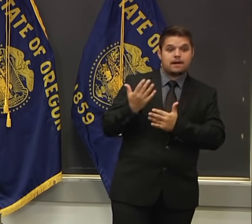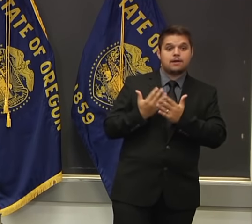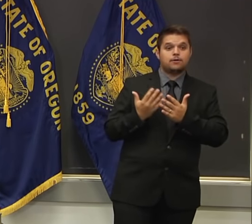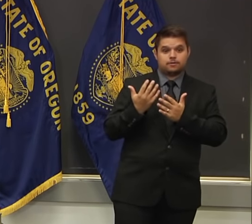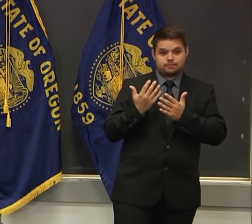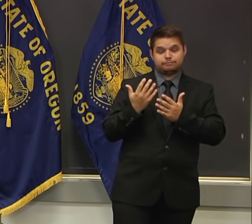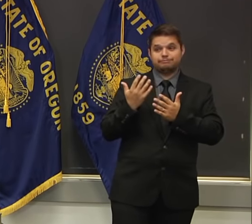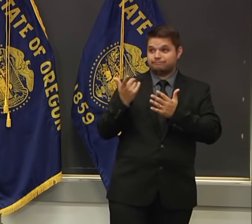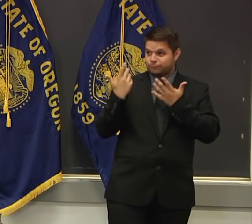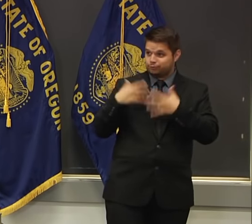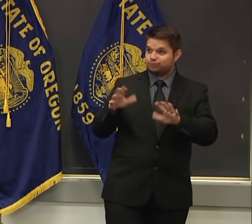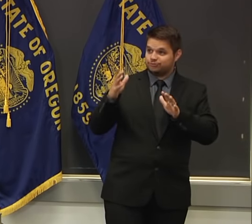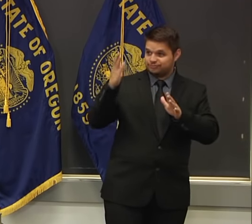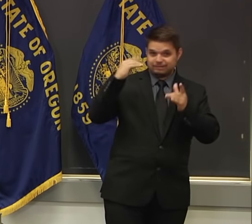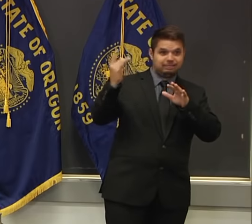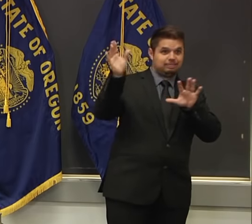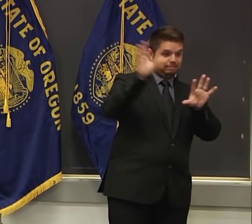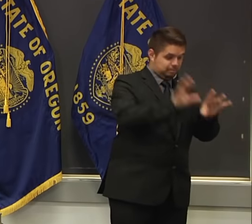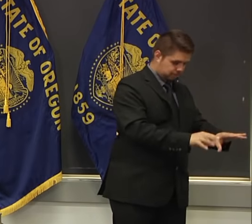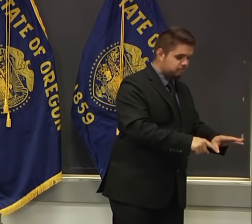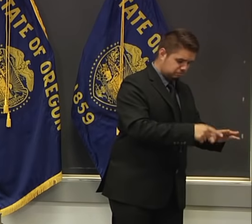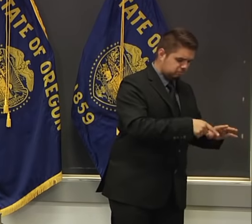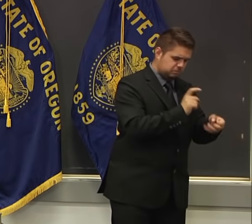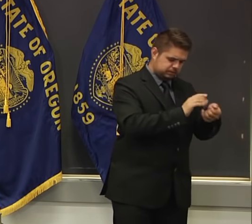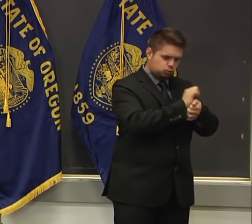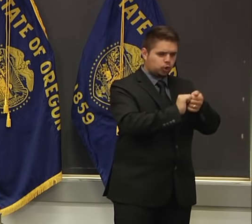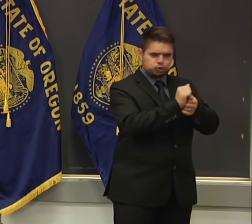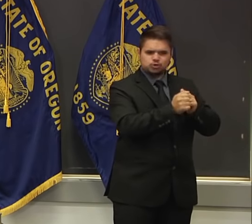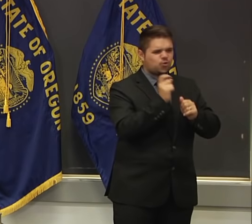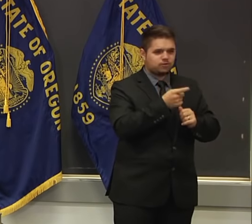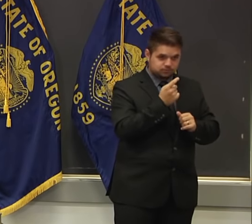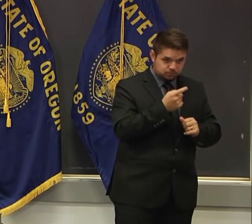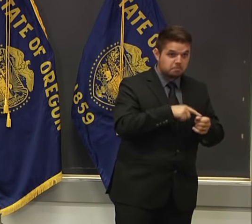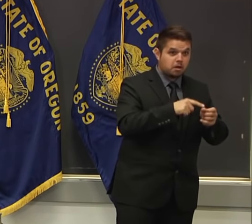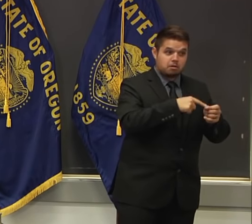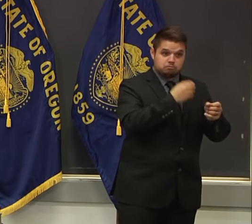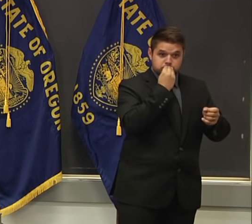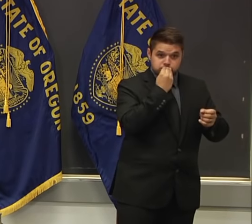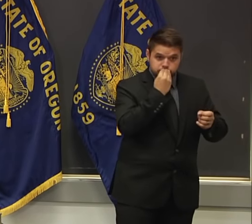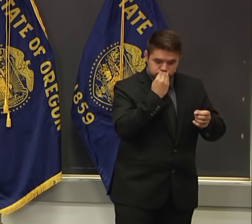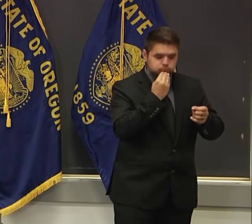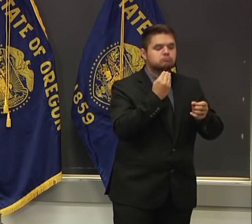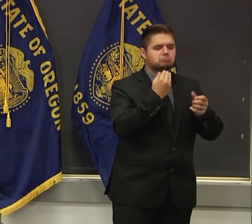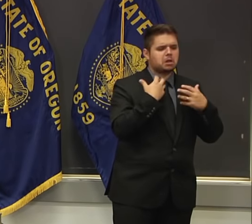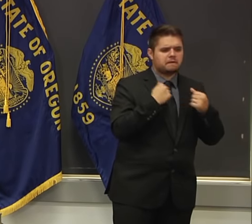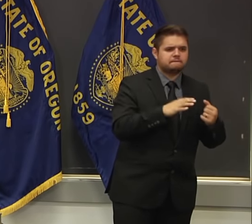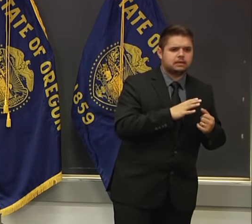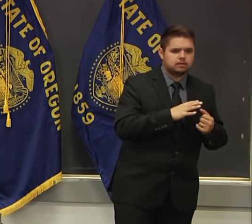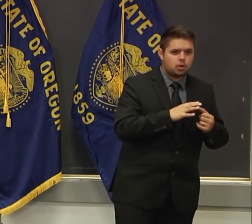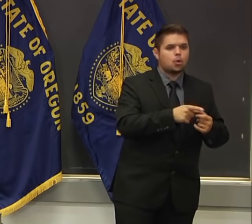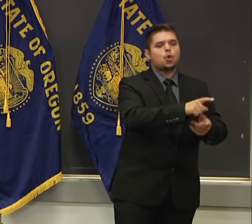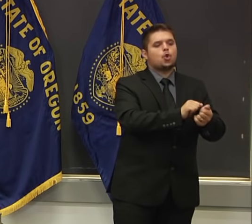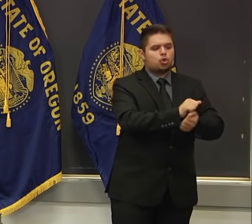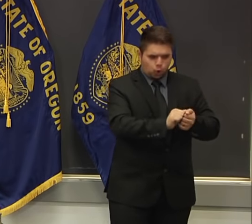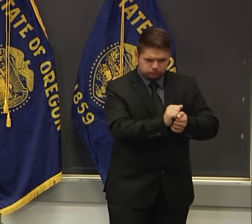safe to eat from your gardens and healthy. So just wash that well before you eat it and peel it when